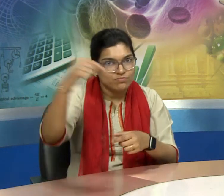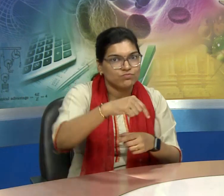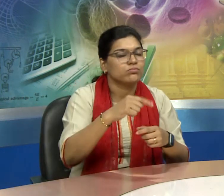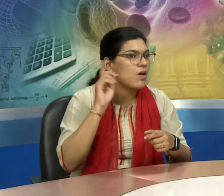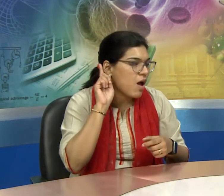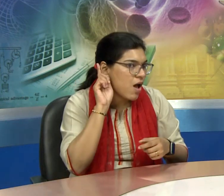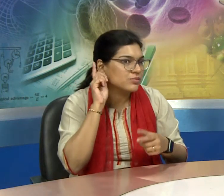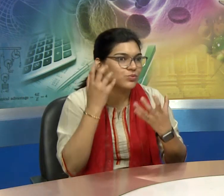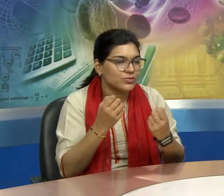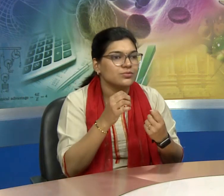incident